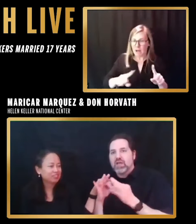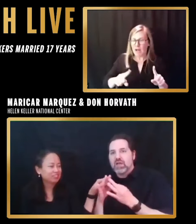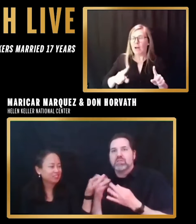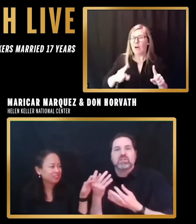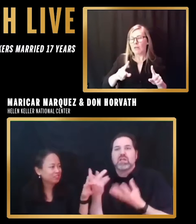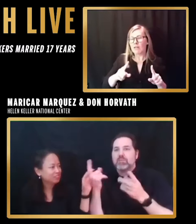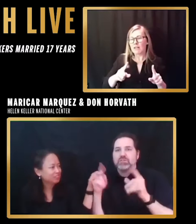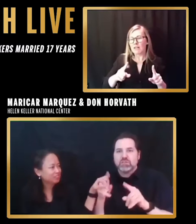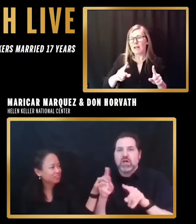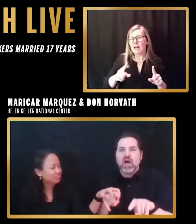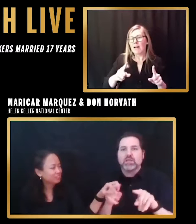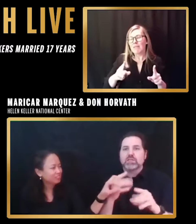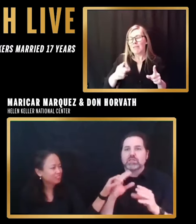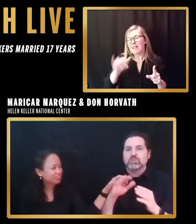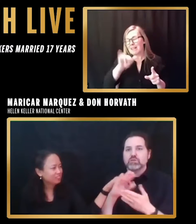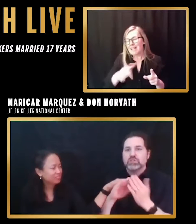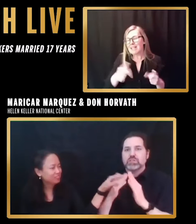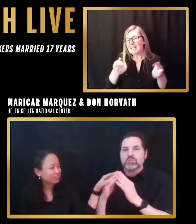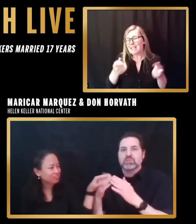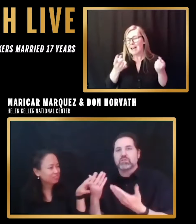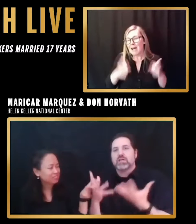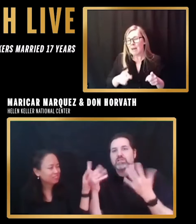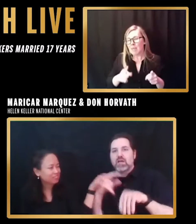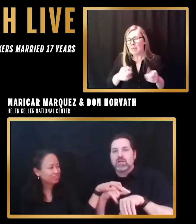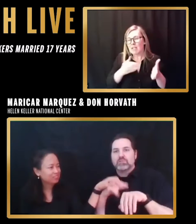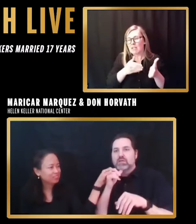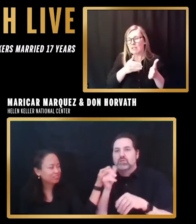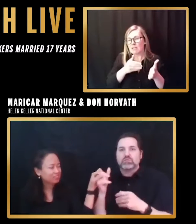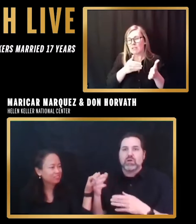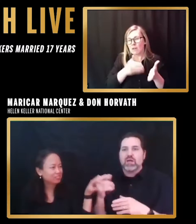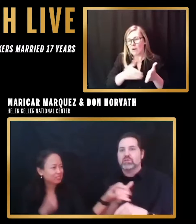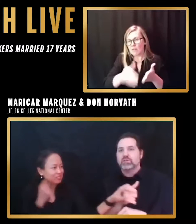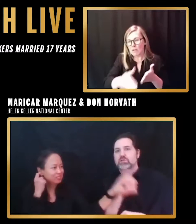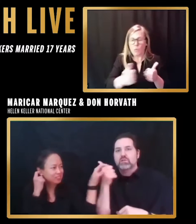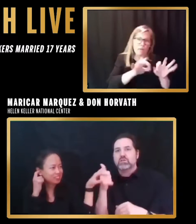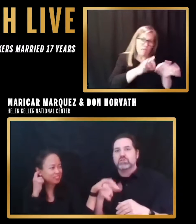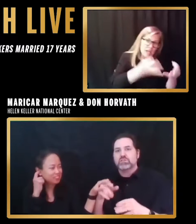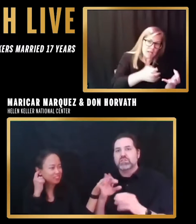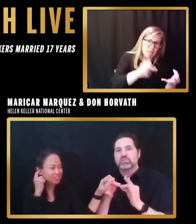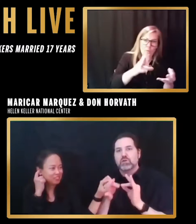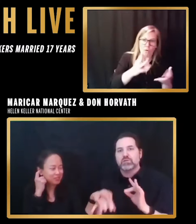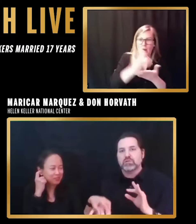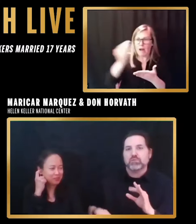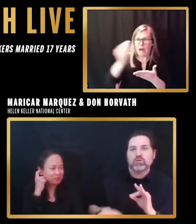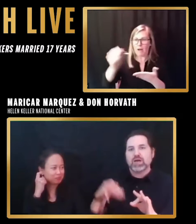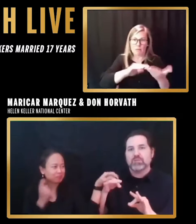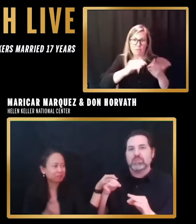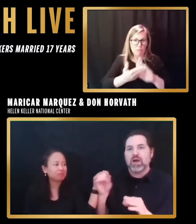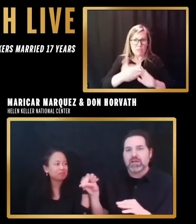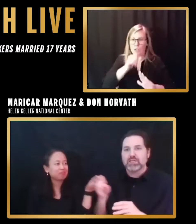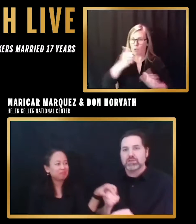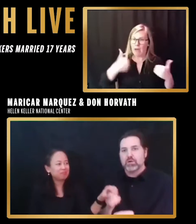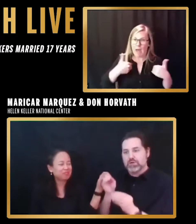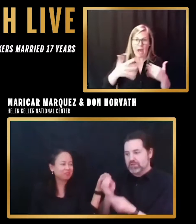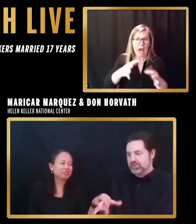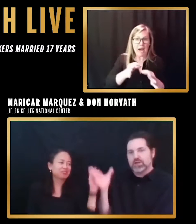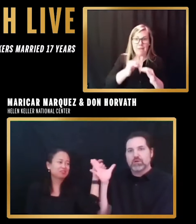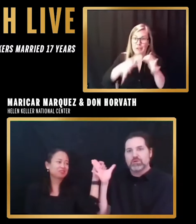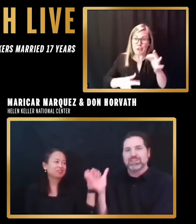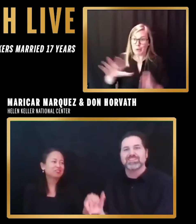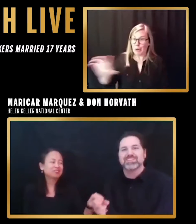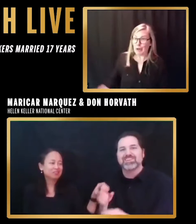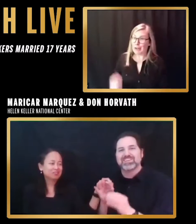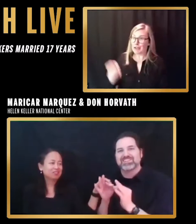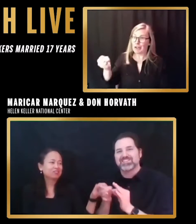her family, it happens a lot in the community because a lot of times I just don't have another interpreter to pull out of my pocket and go, here you